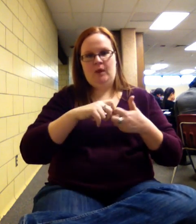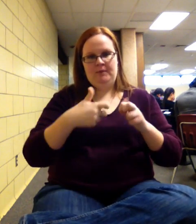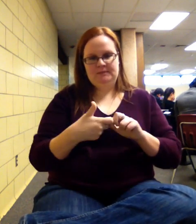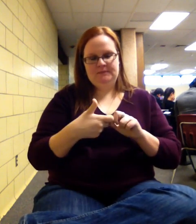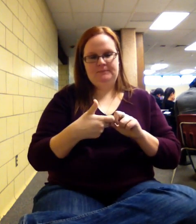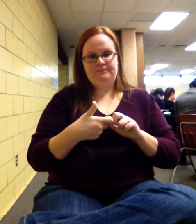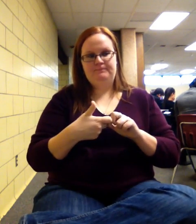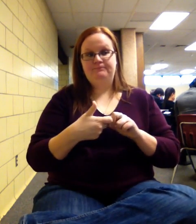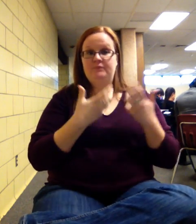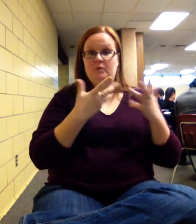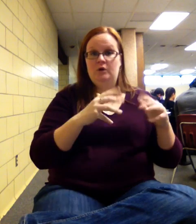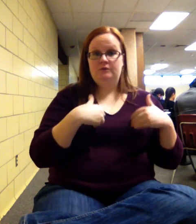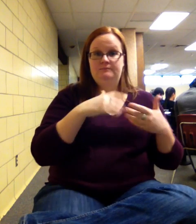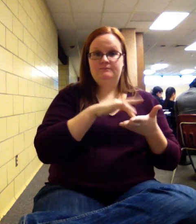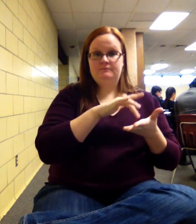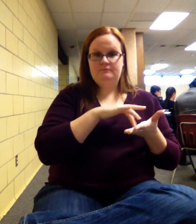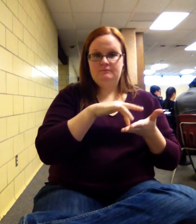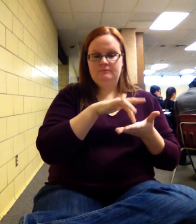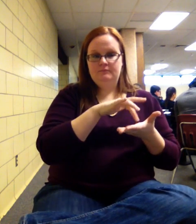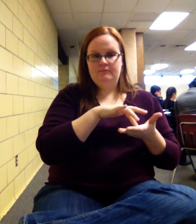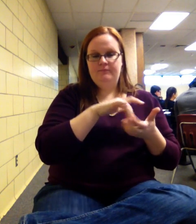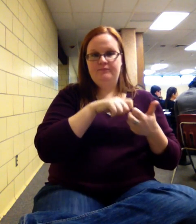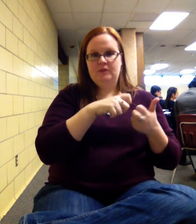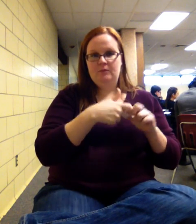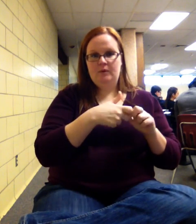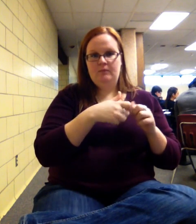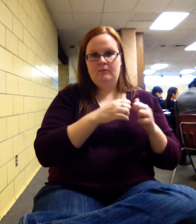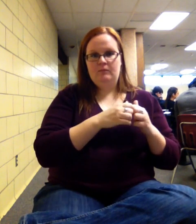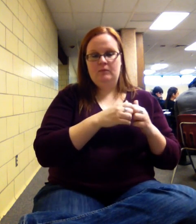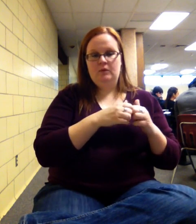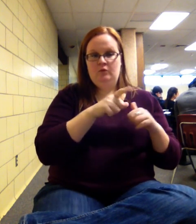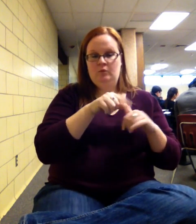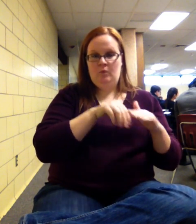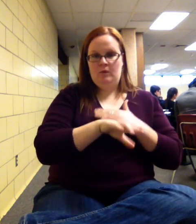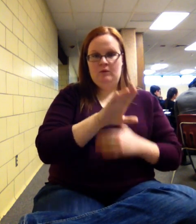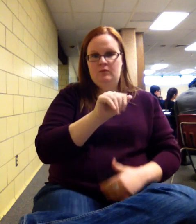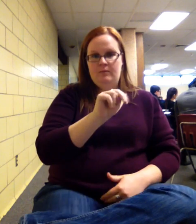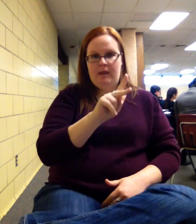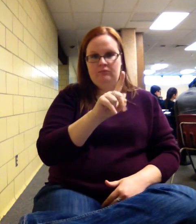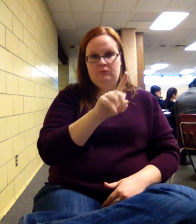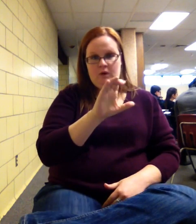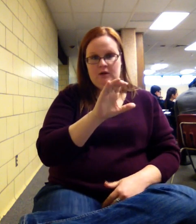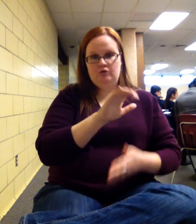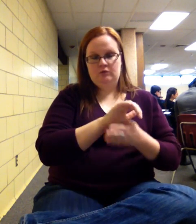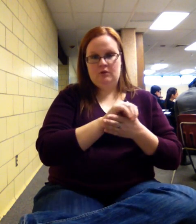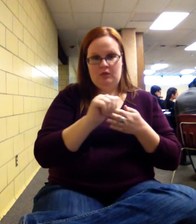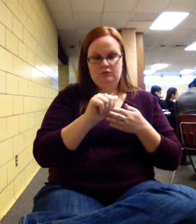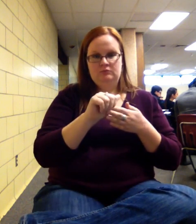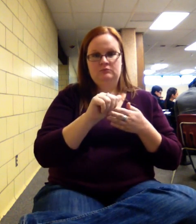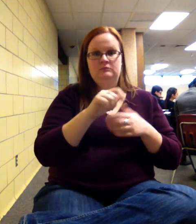So we already have calculated the problem where we walk into the bank, we have $100 we put in at time period 0, payment